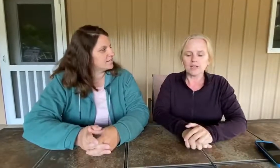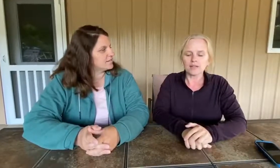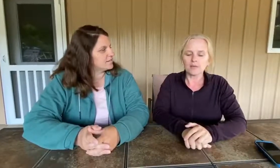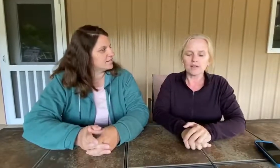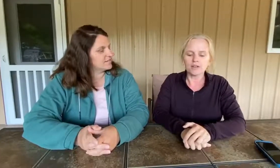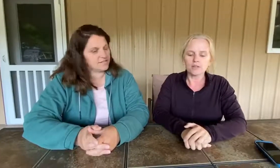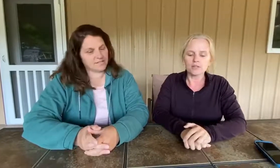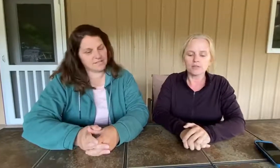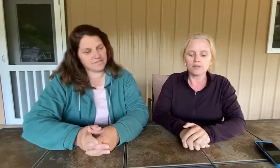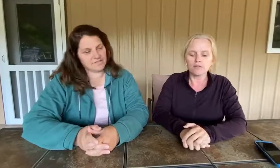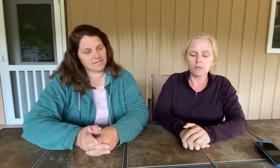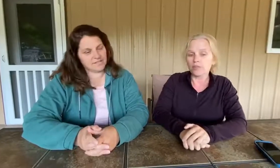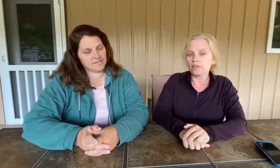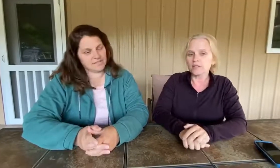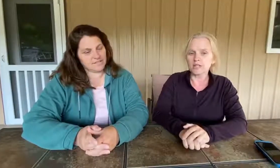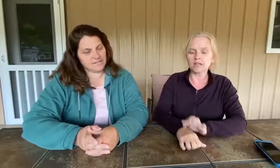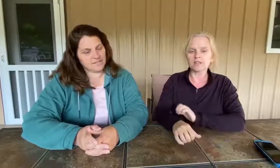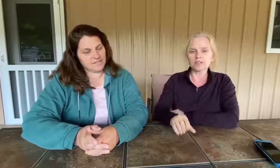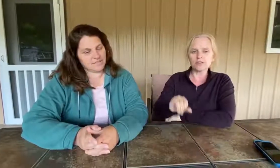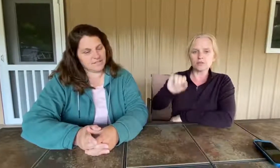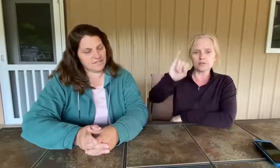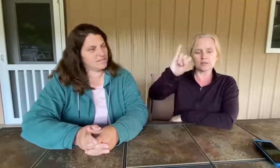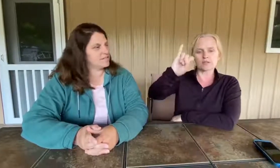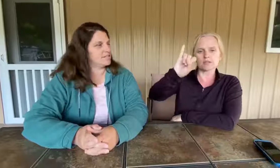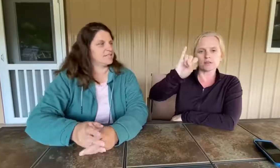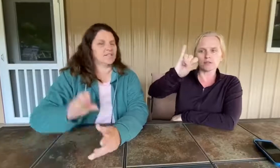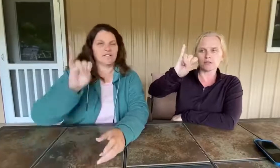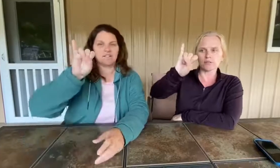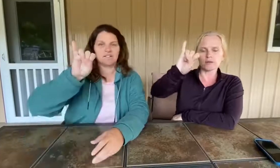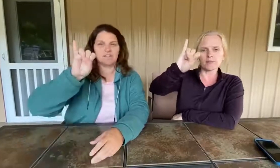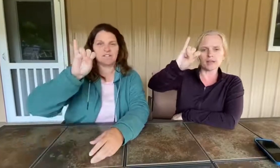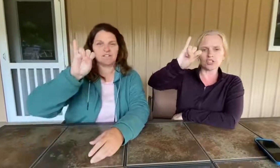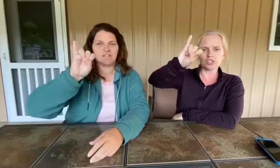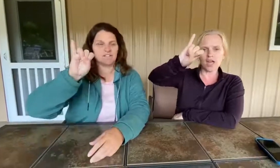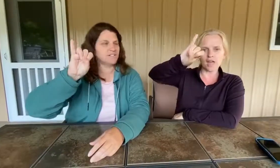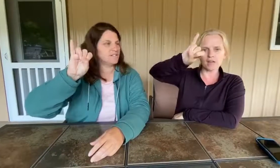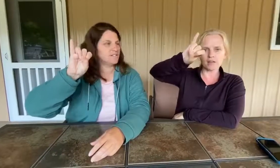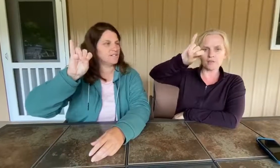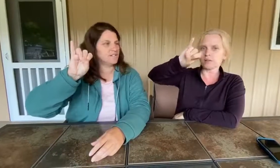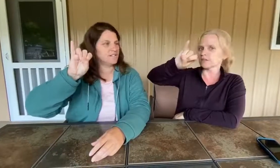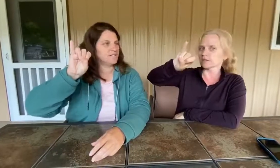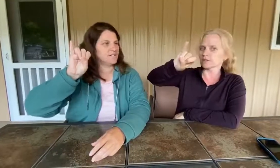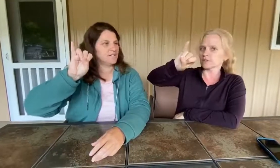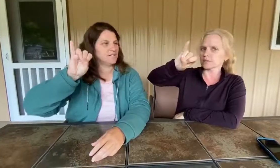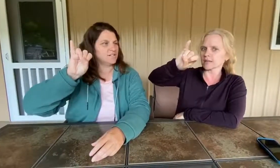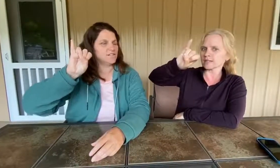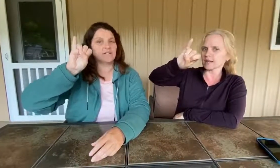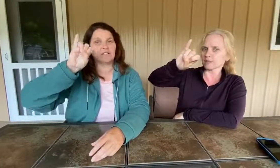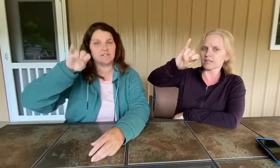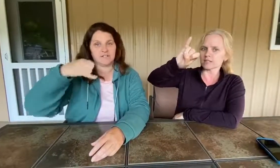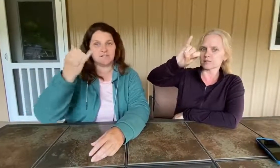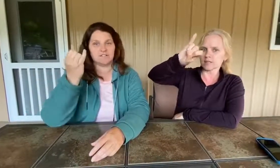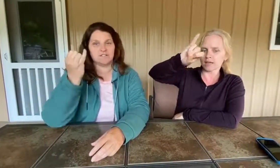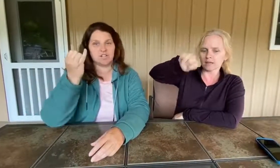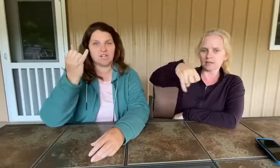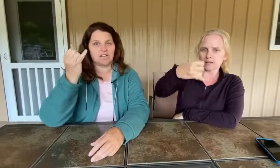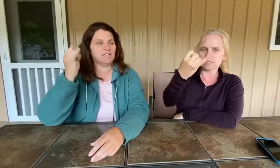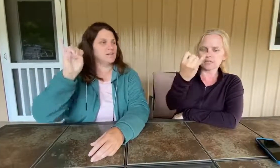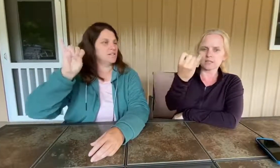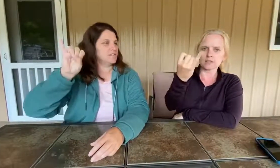that we could use if we're thirsty is juice. So you make a J. We learned those last time we did some sign. So this is the